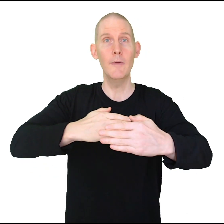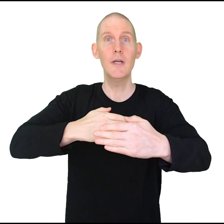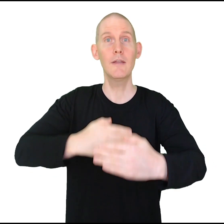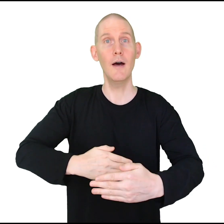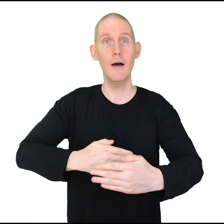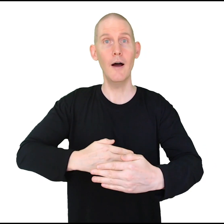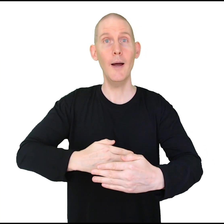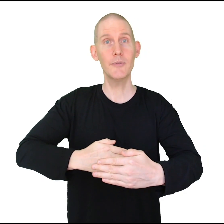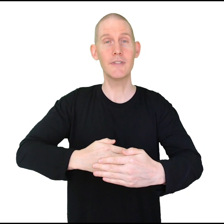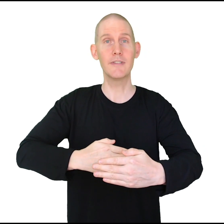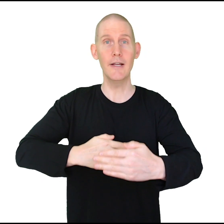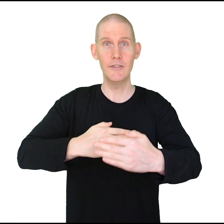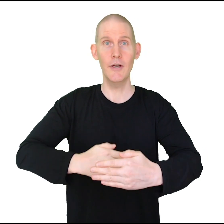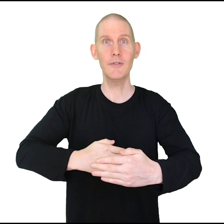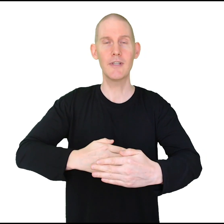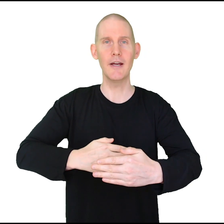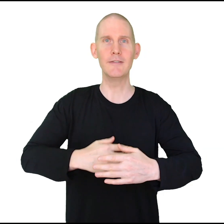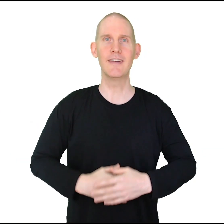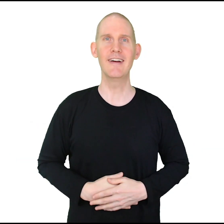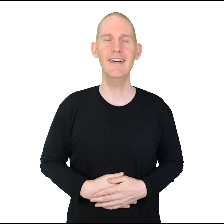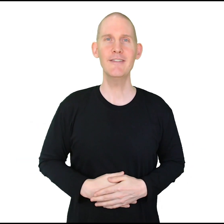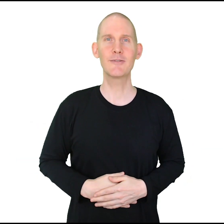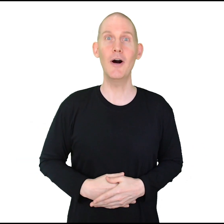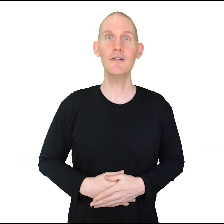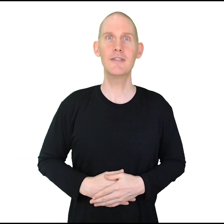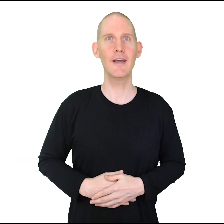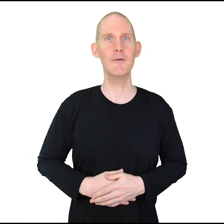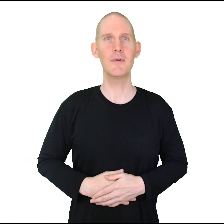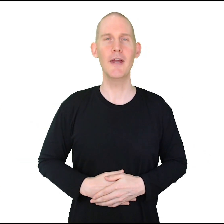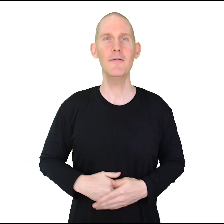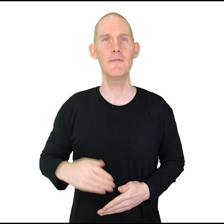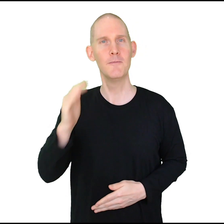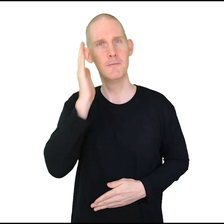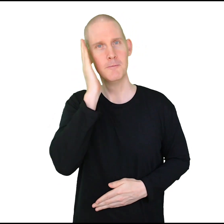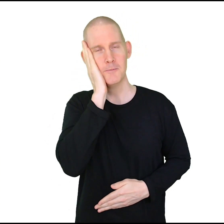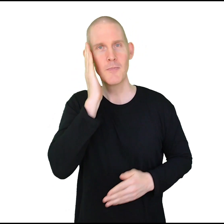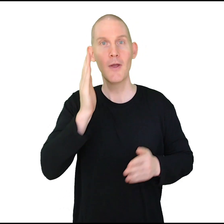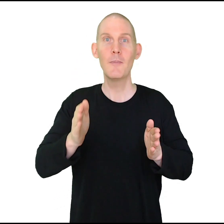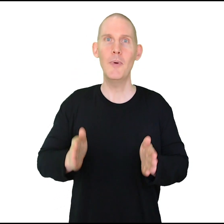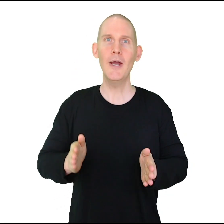make the opposite sides, the other sides. So all together we have bedroom.